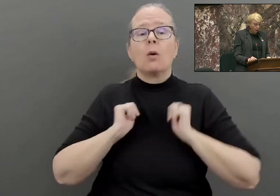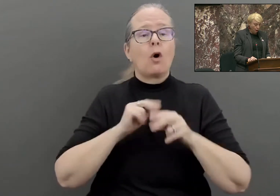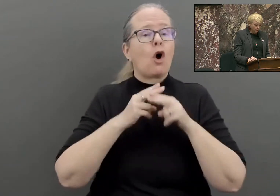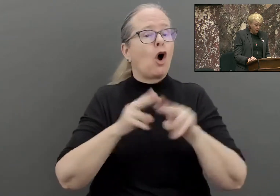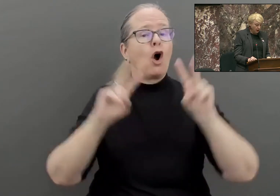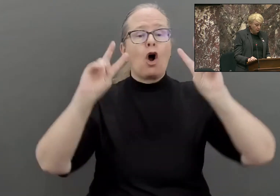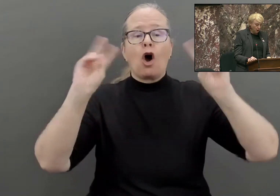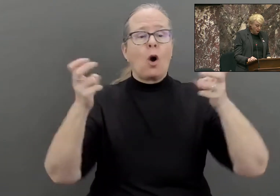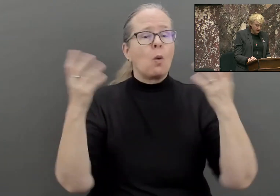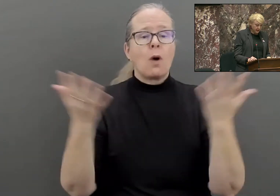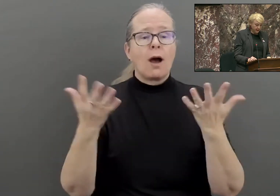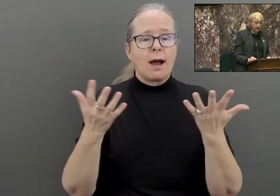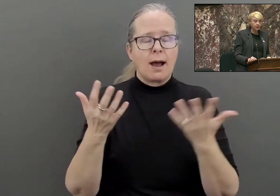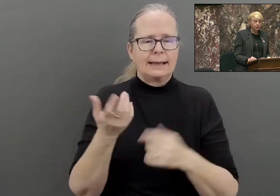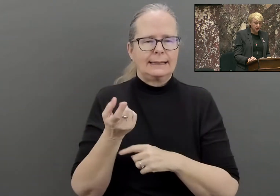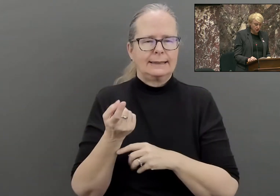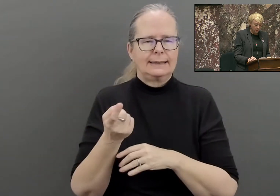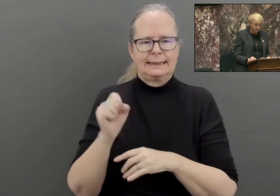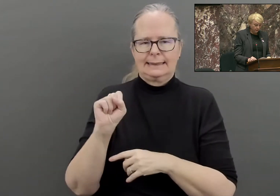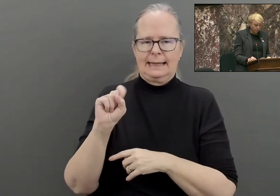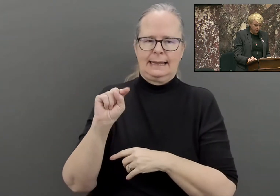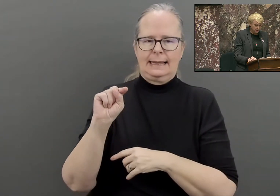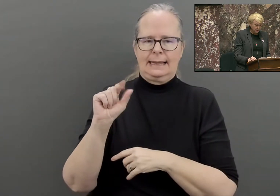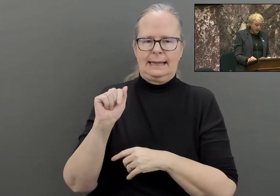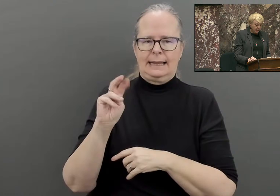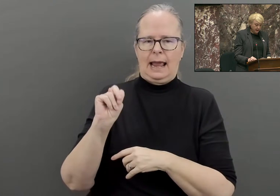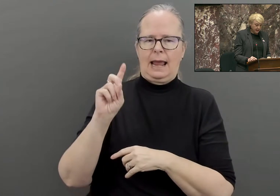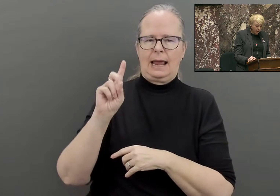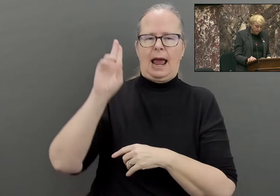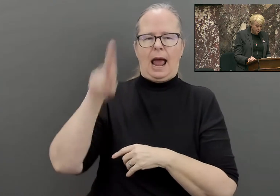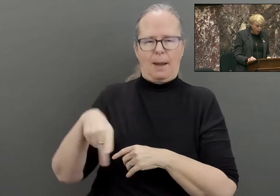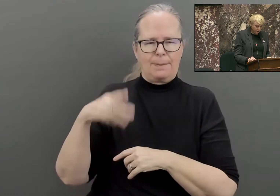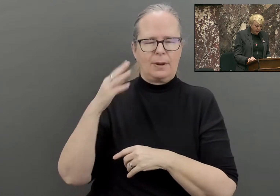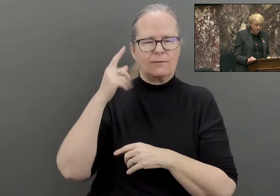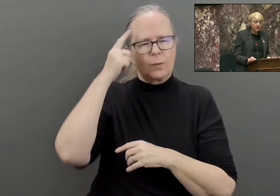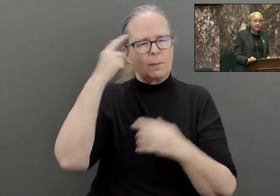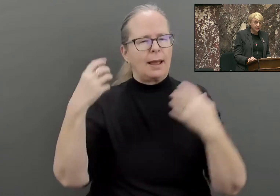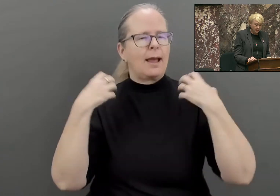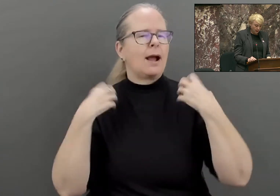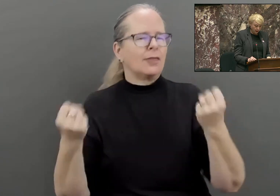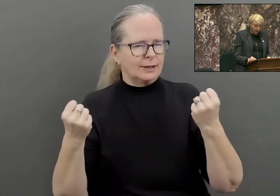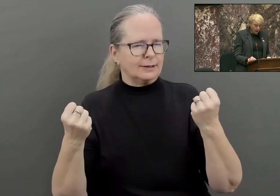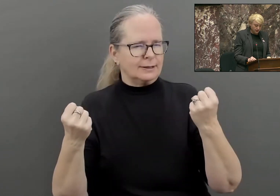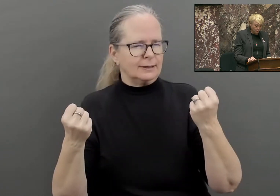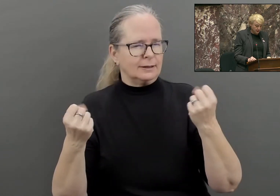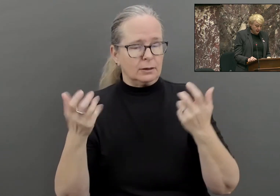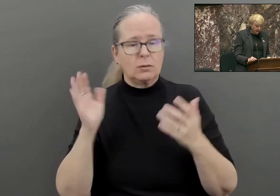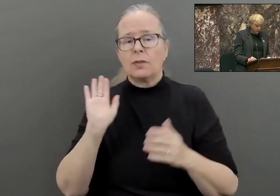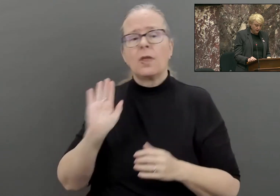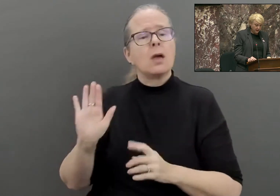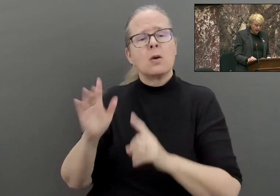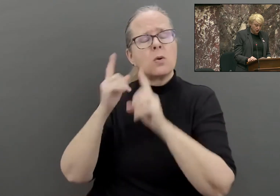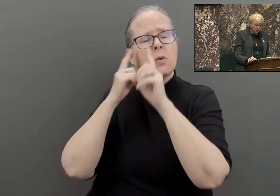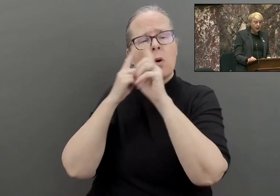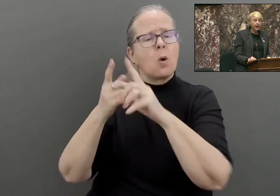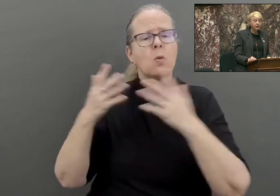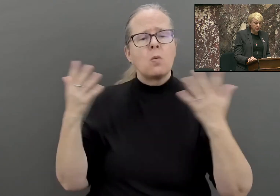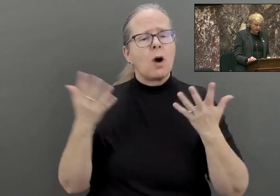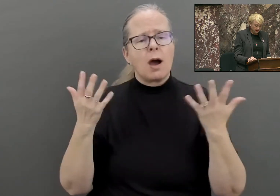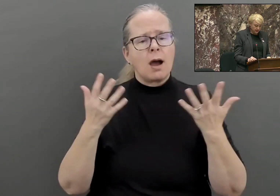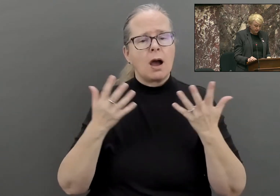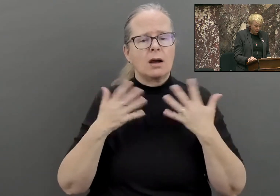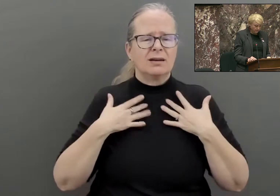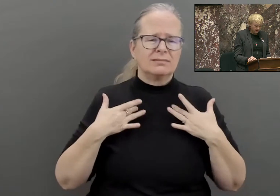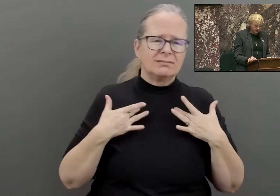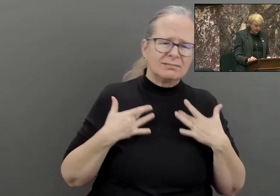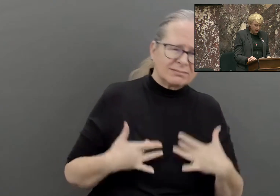people overcome long-standing depression and phobias. It has helped them overcome the stigma associated with addiction and build